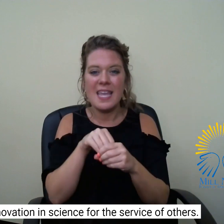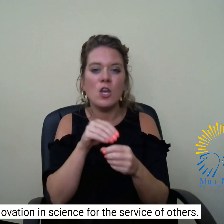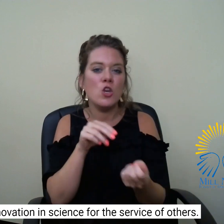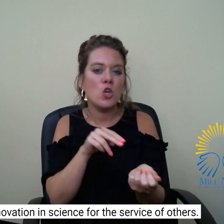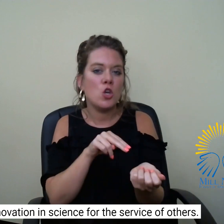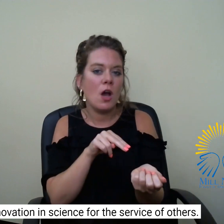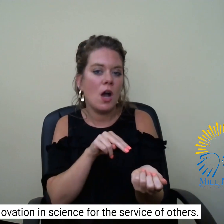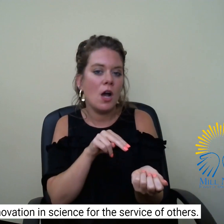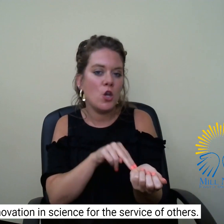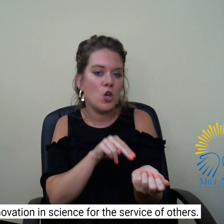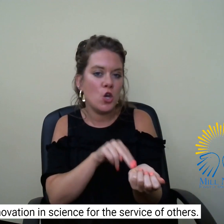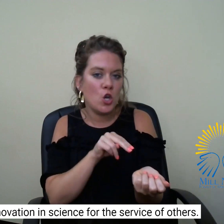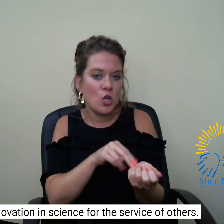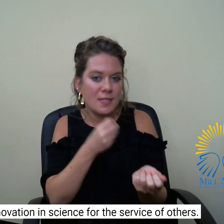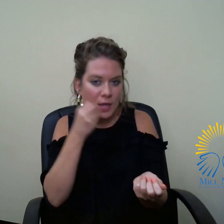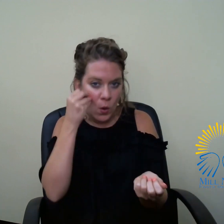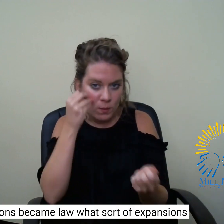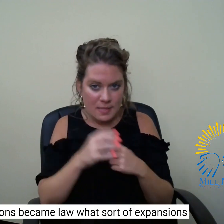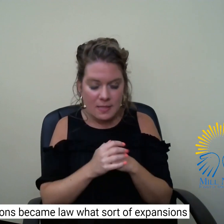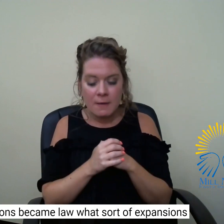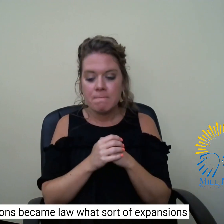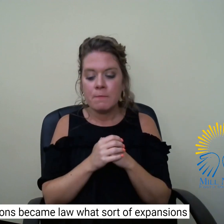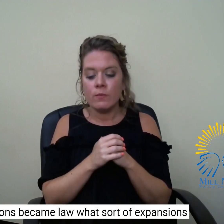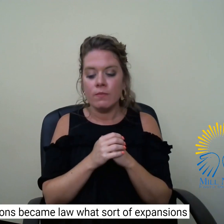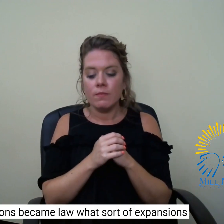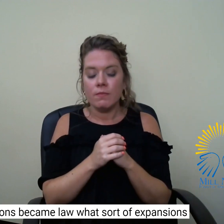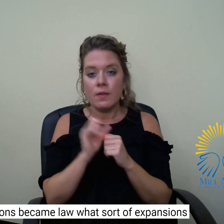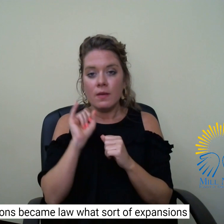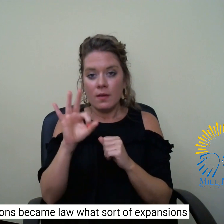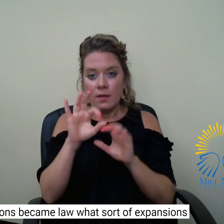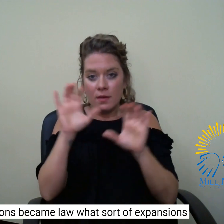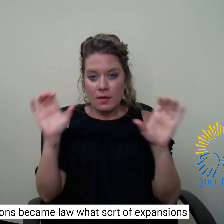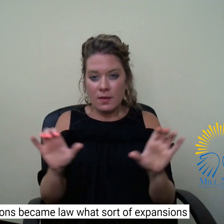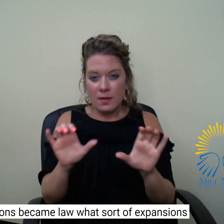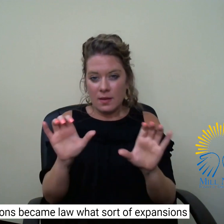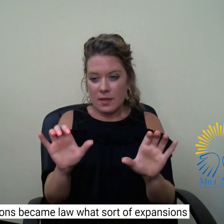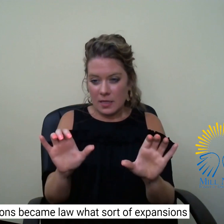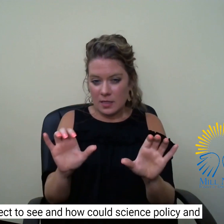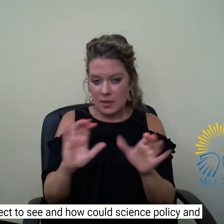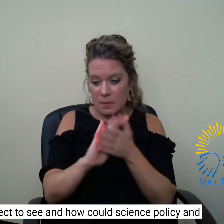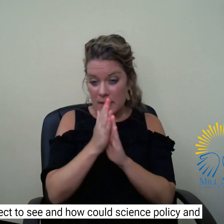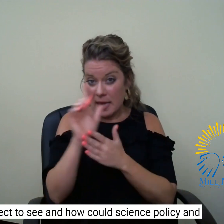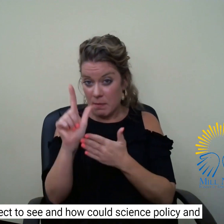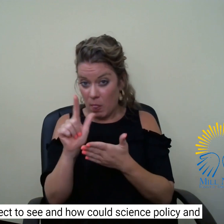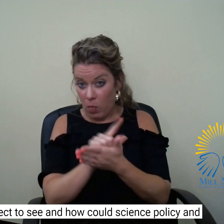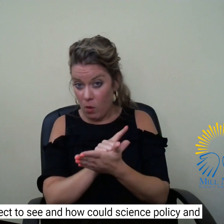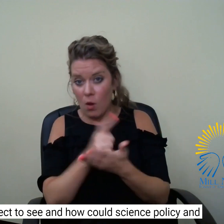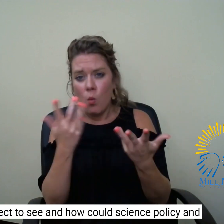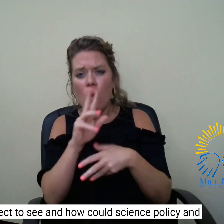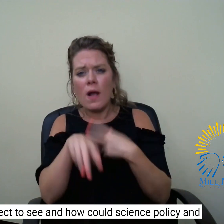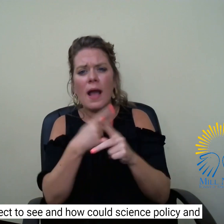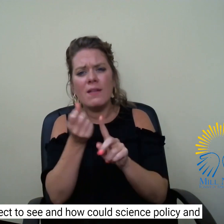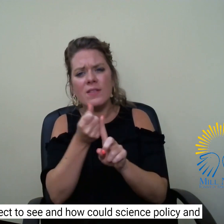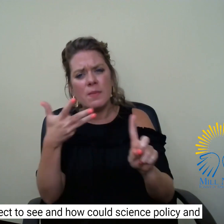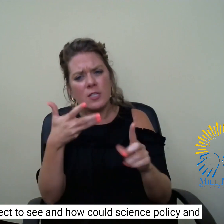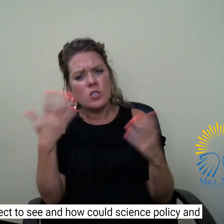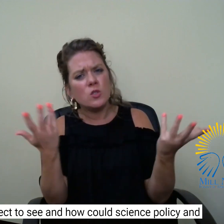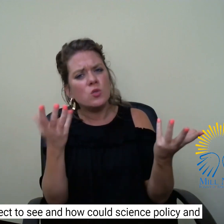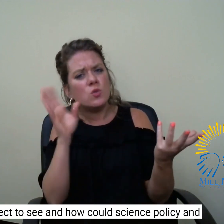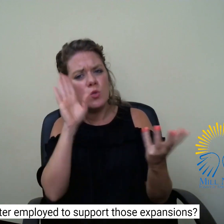the service of others. If these actions became law, what sort of expansions would you expect to see, and how could science, policy, and service